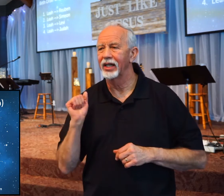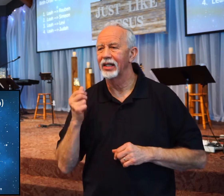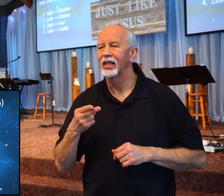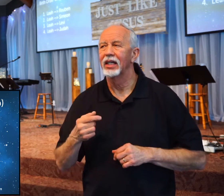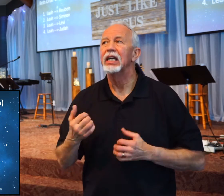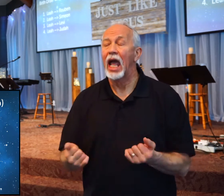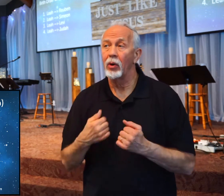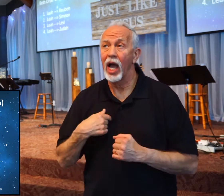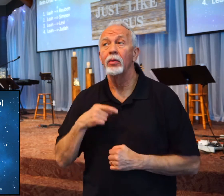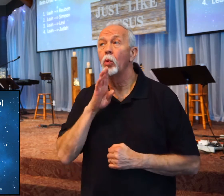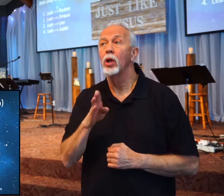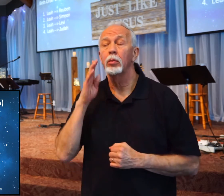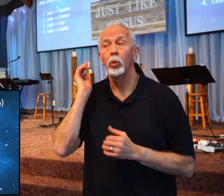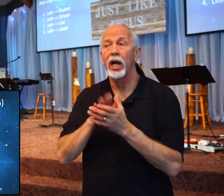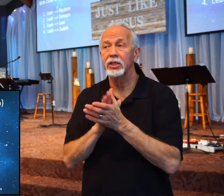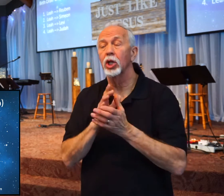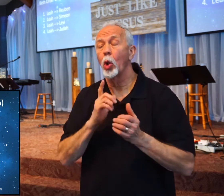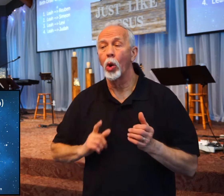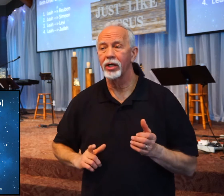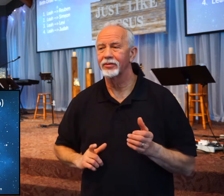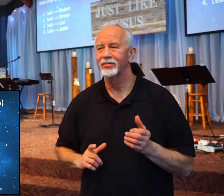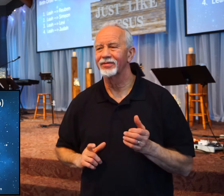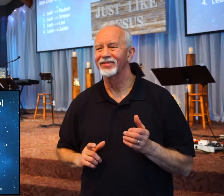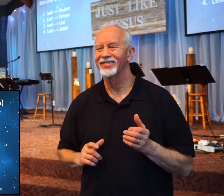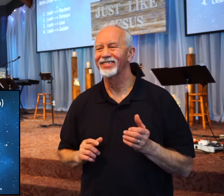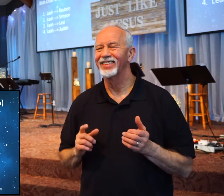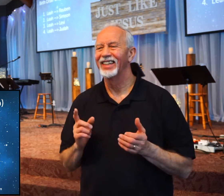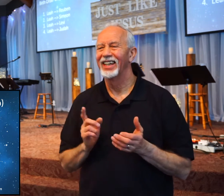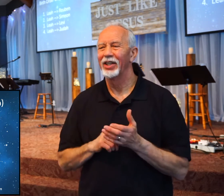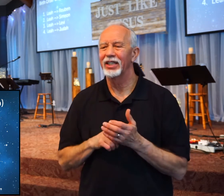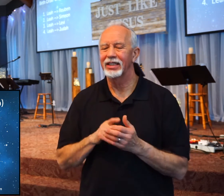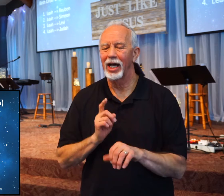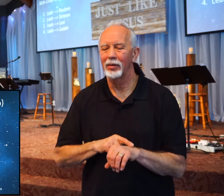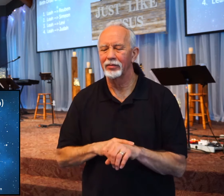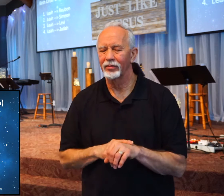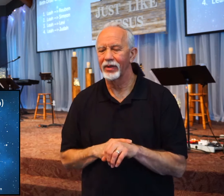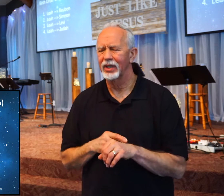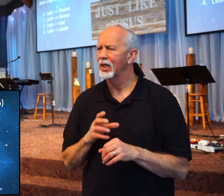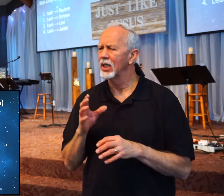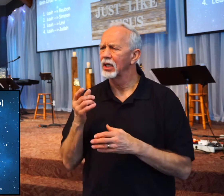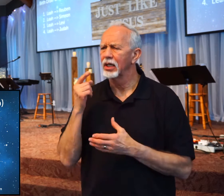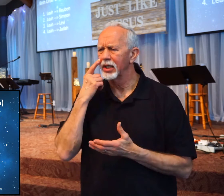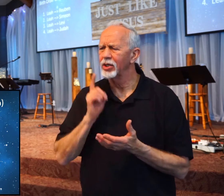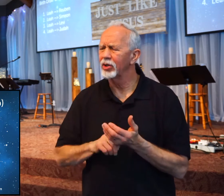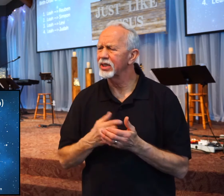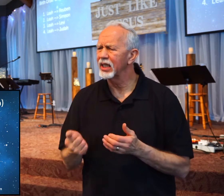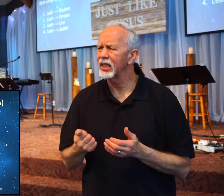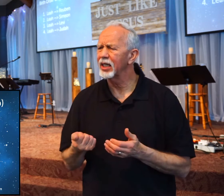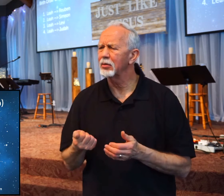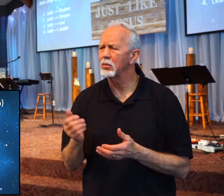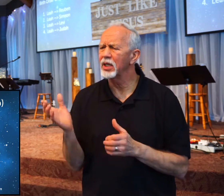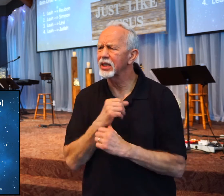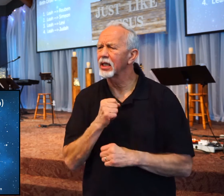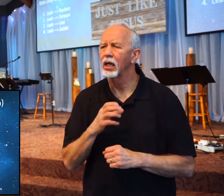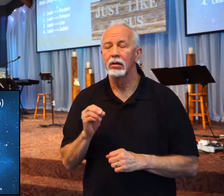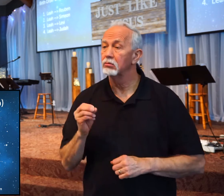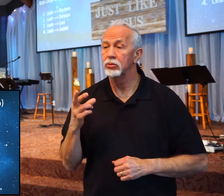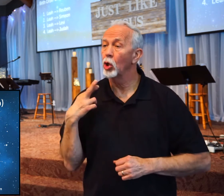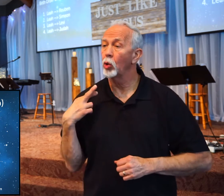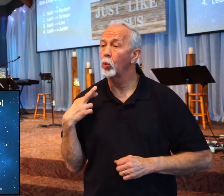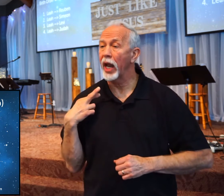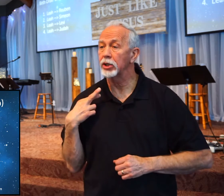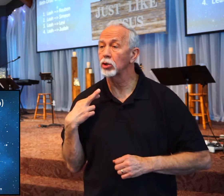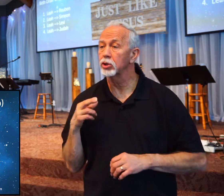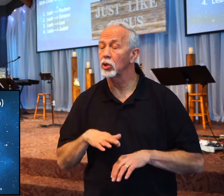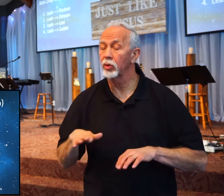Lord. And so at this point, though, do you notice anything missing? You don't see Rachel's name at all. And so Rachel tried